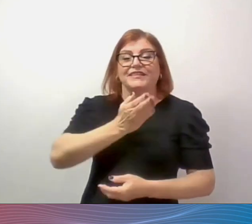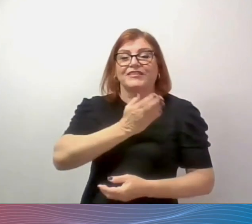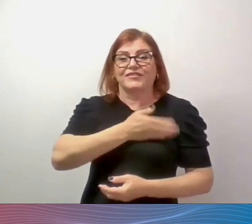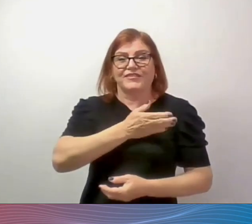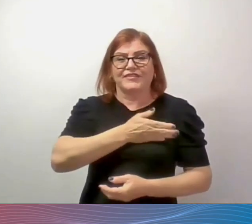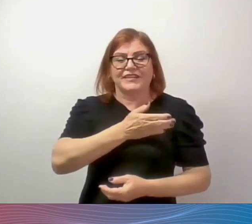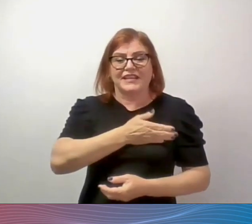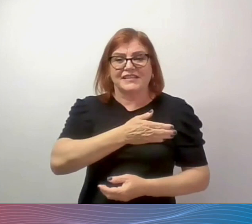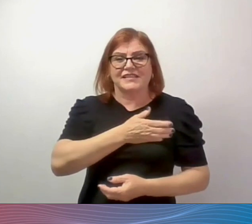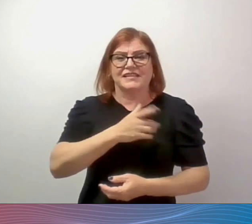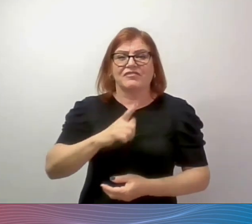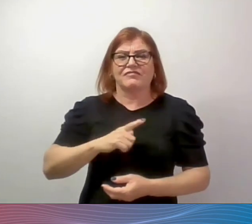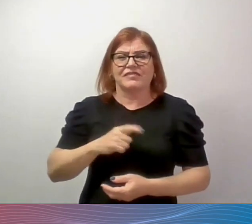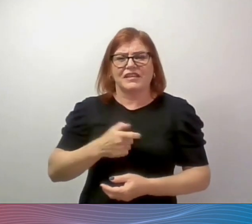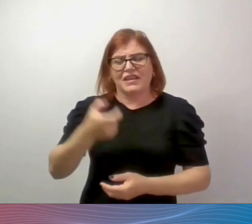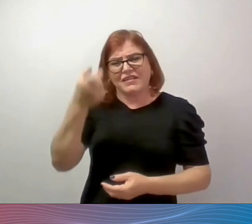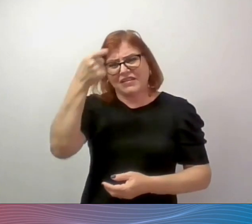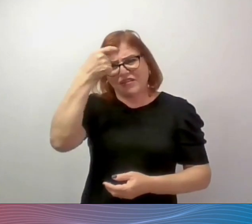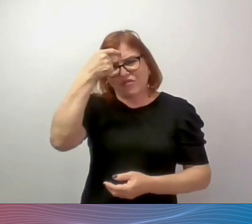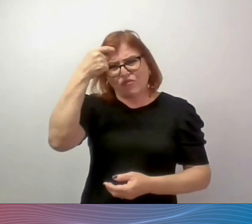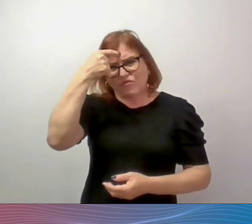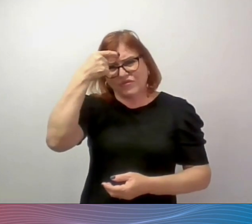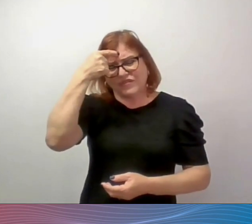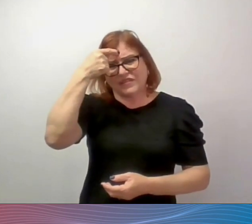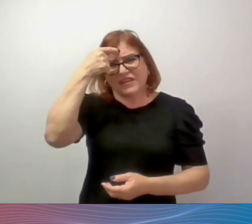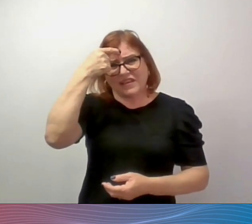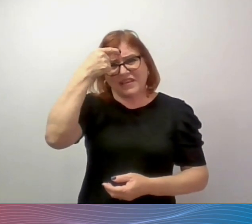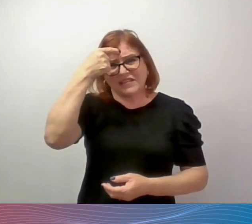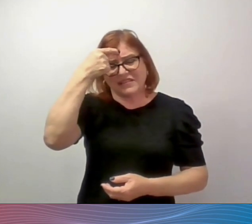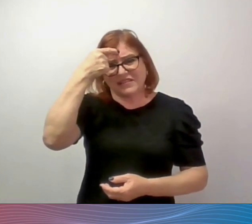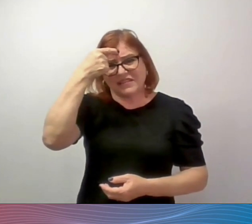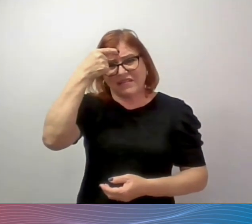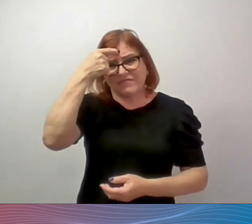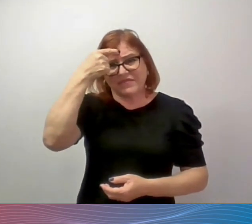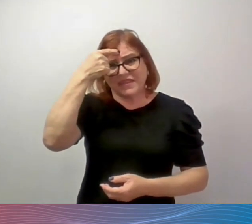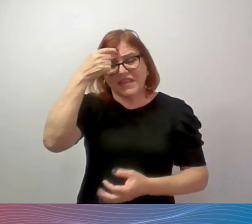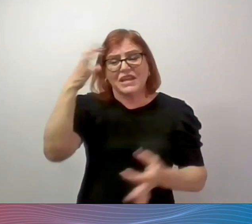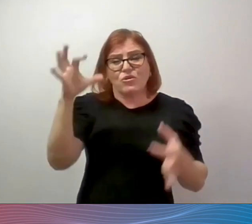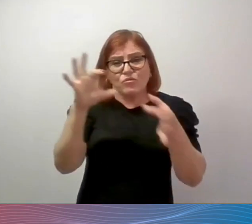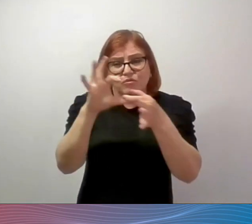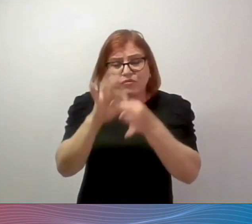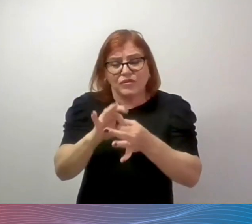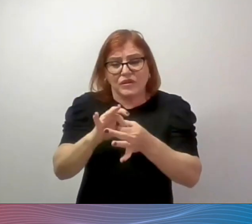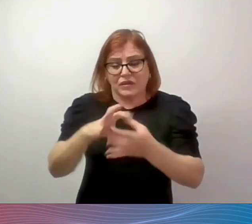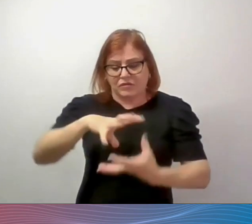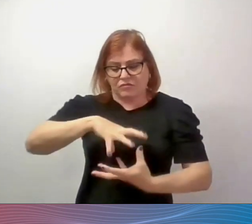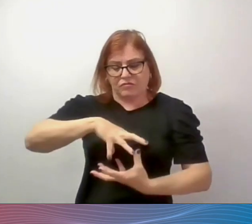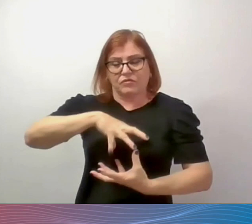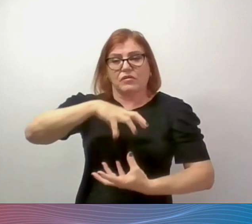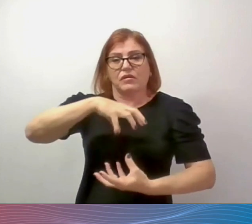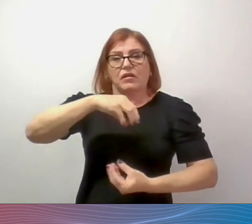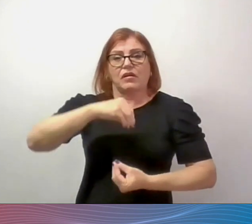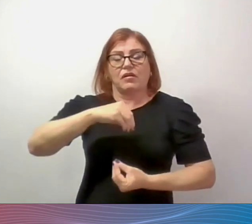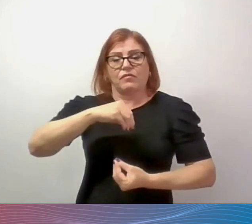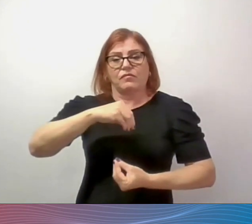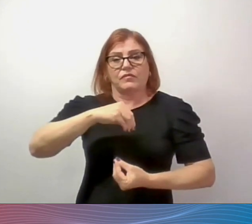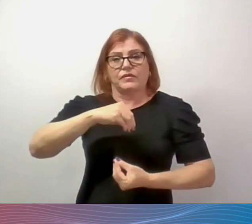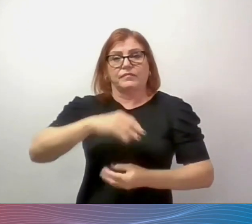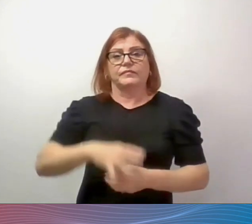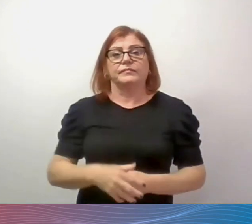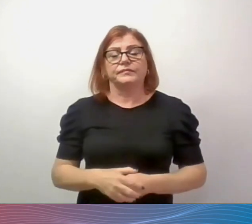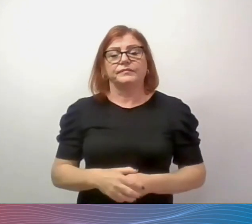consciência, que está ligado à alma. Because the heart is made of one part of the spirit which